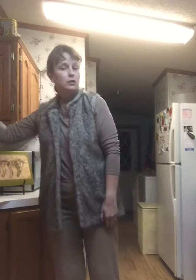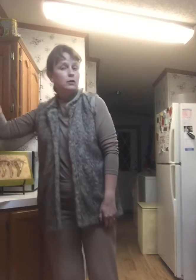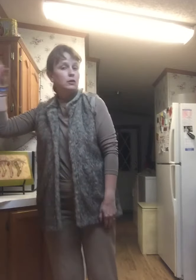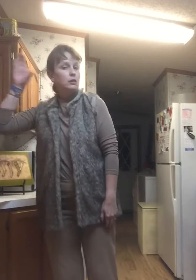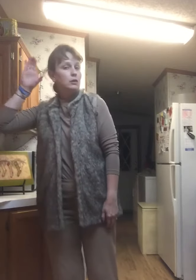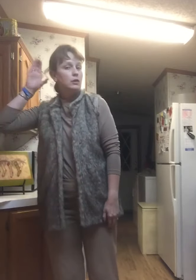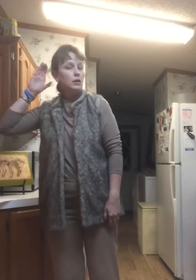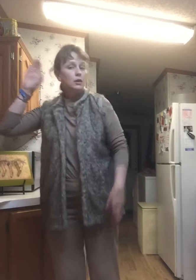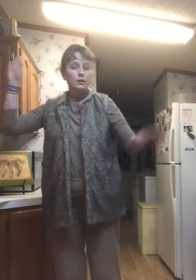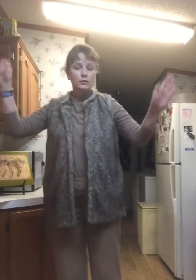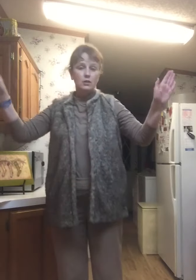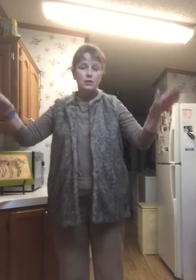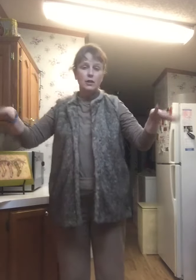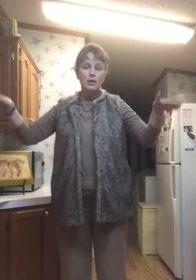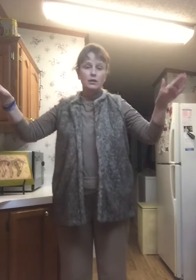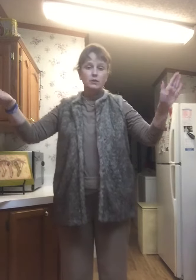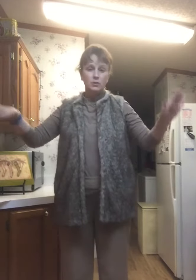hear the angel